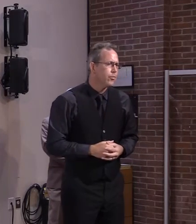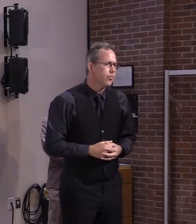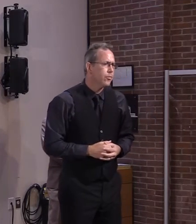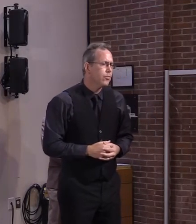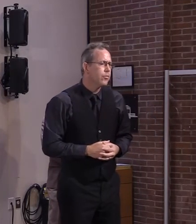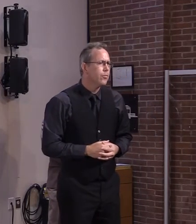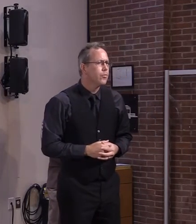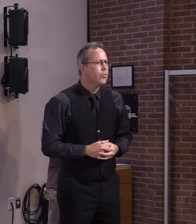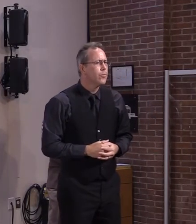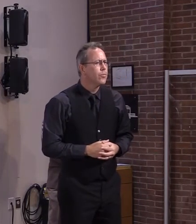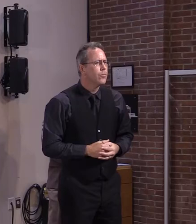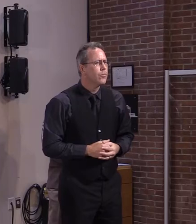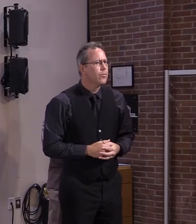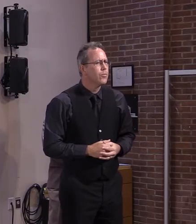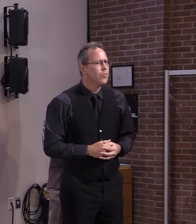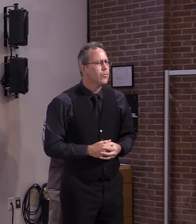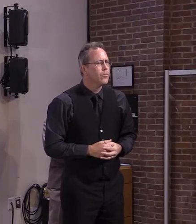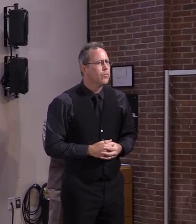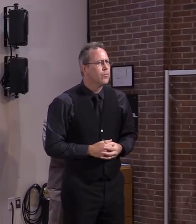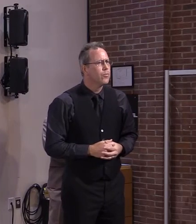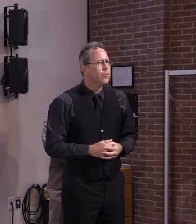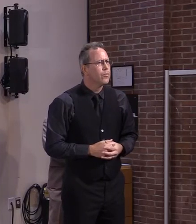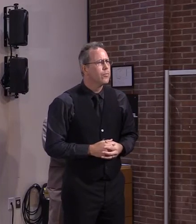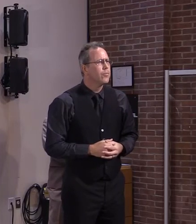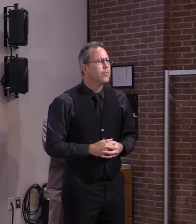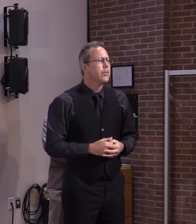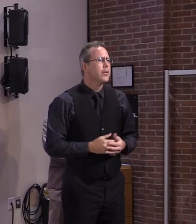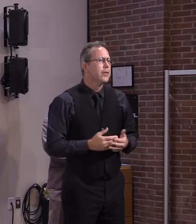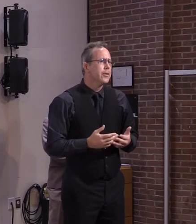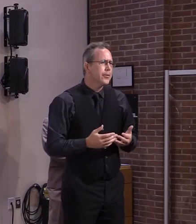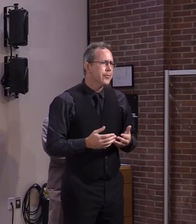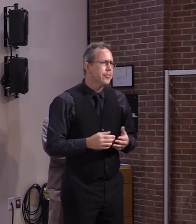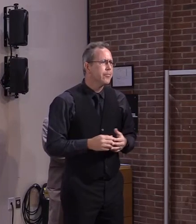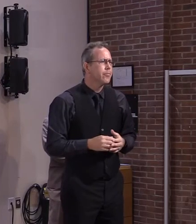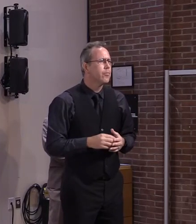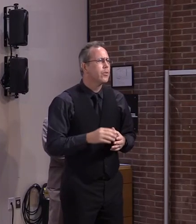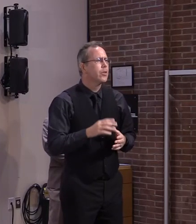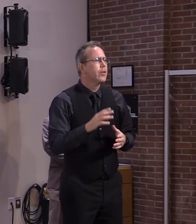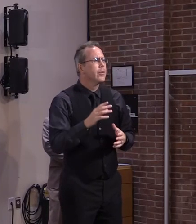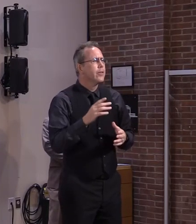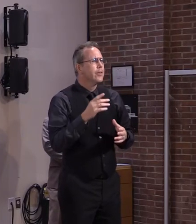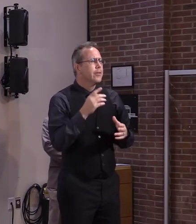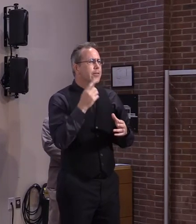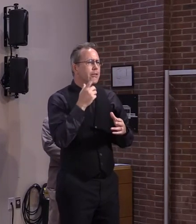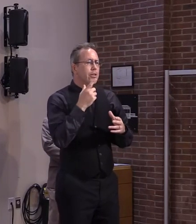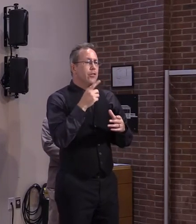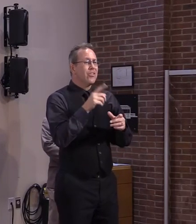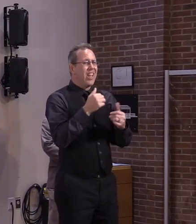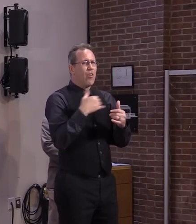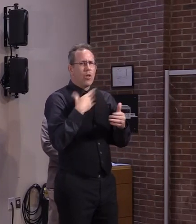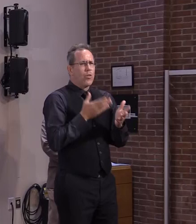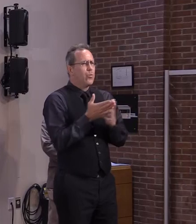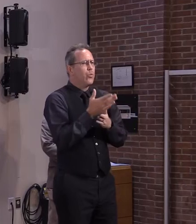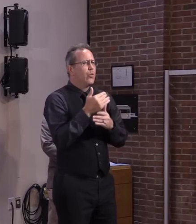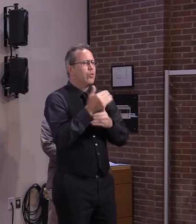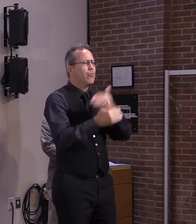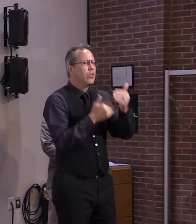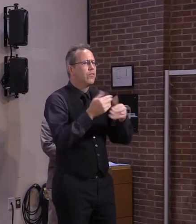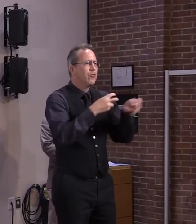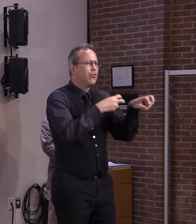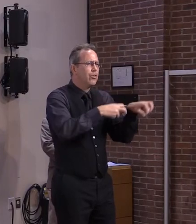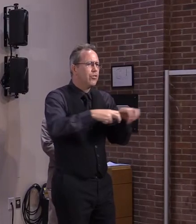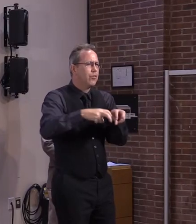this will all be sort of evened out in this transition period. Once we get the firm guidance by the end of the week, it'll be quite